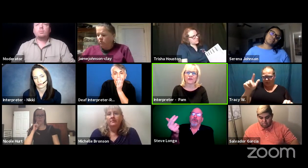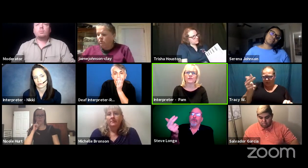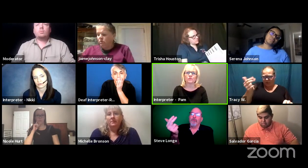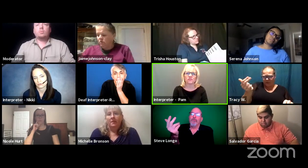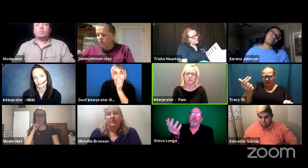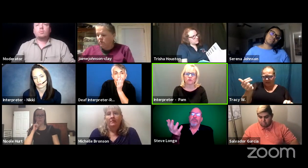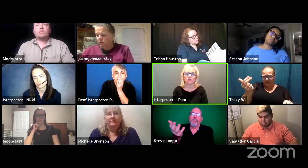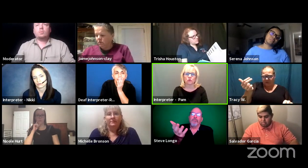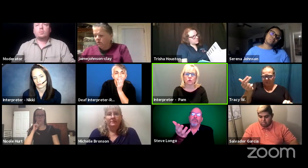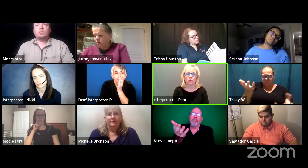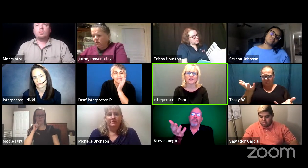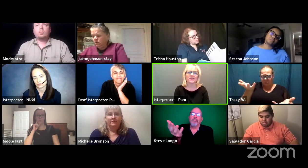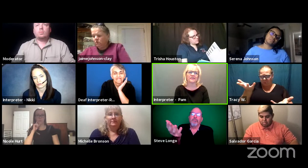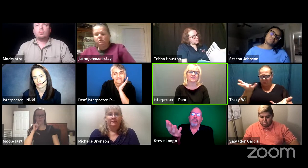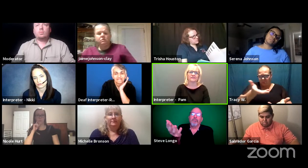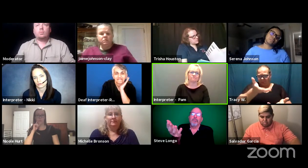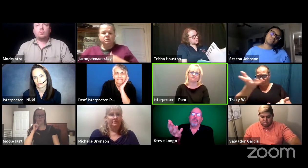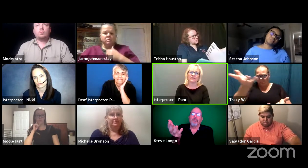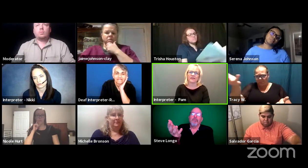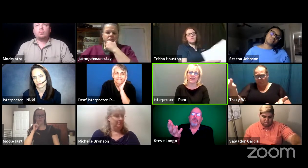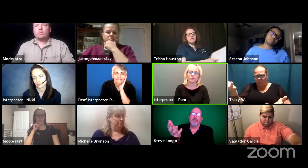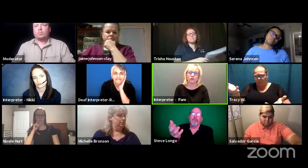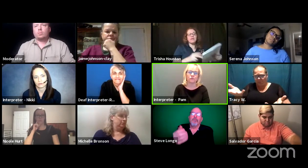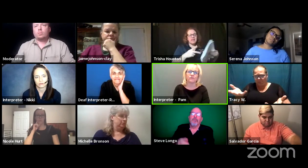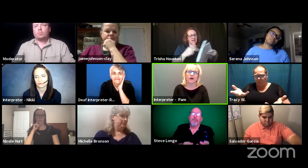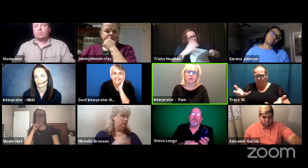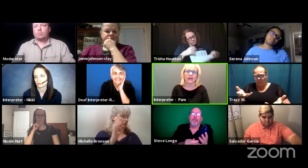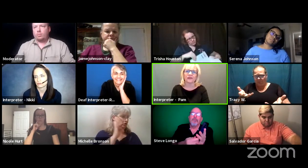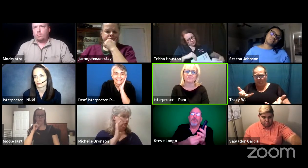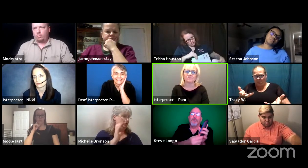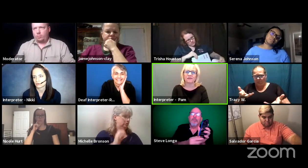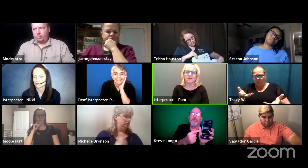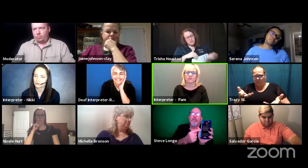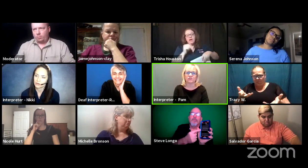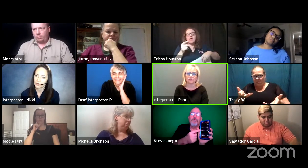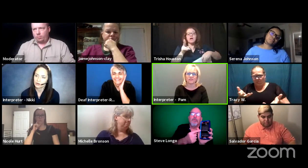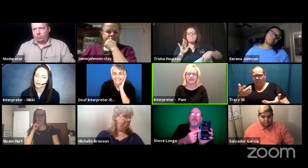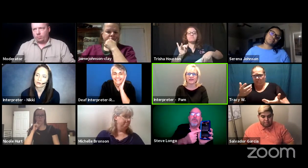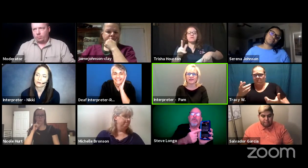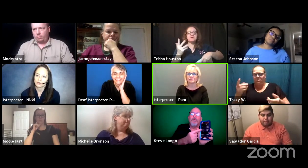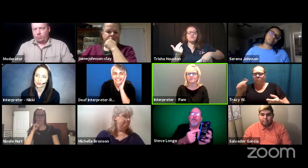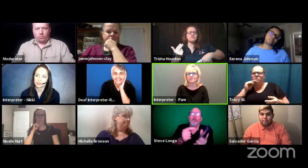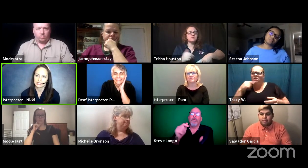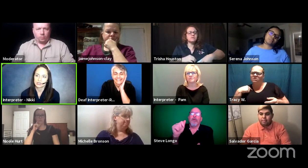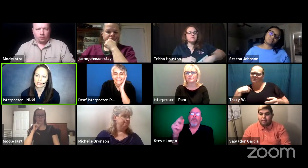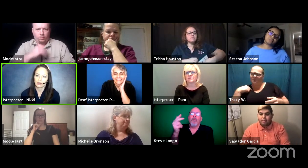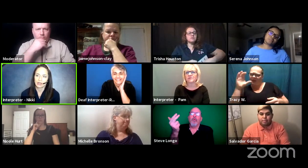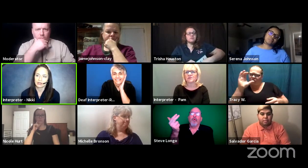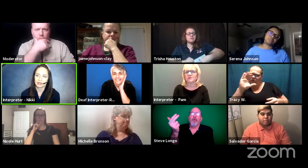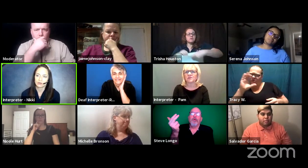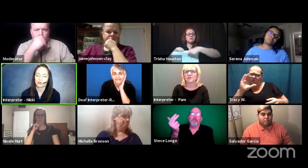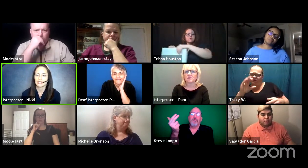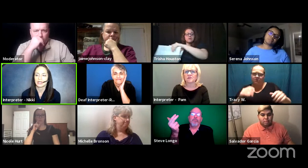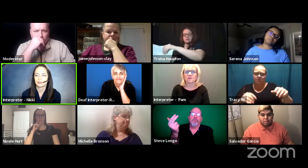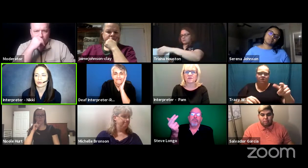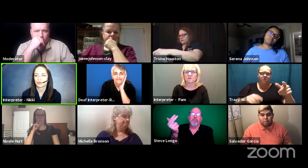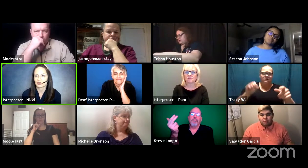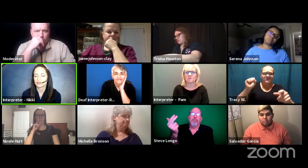then the return to school is the day or two following Easter Sunday. Trisha's saying, okay, so it would be April